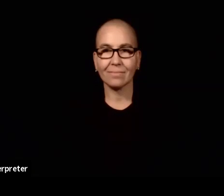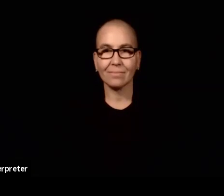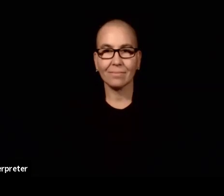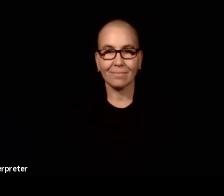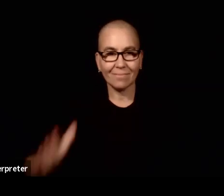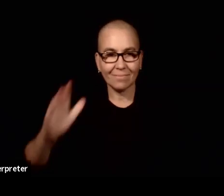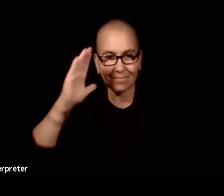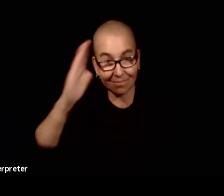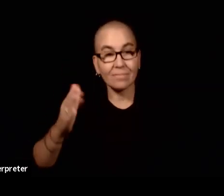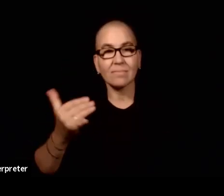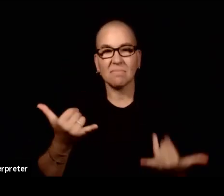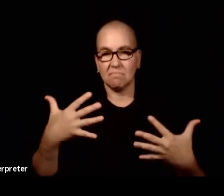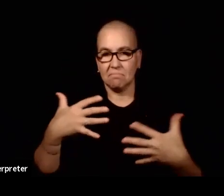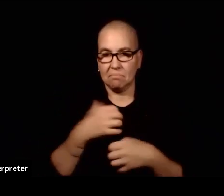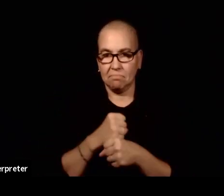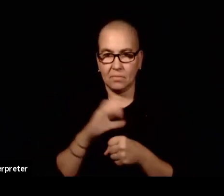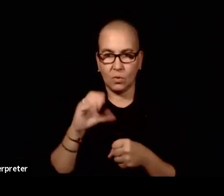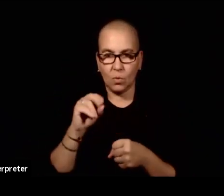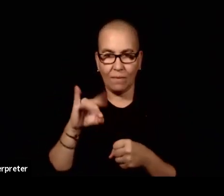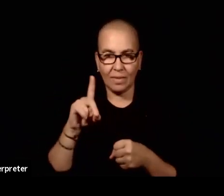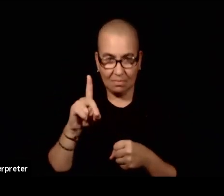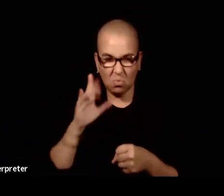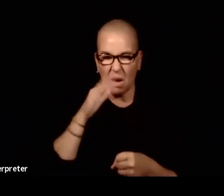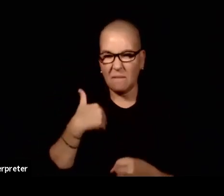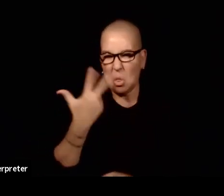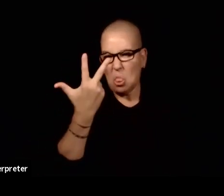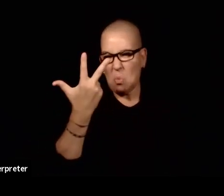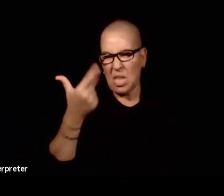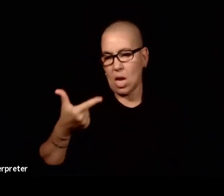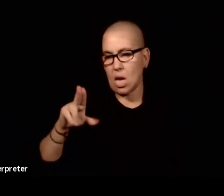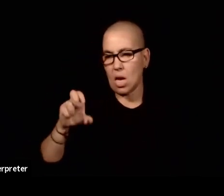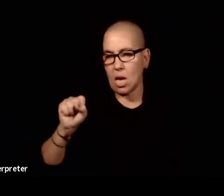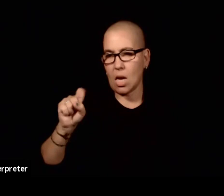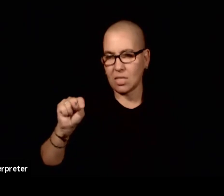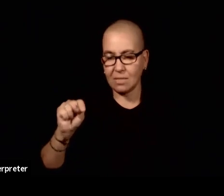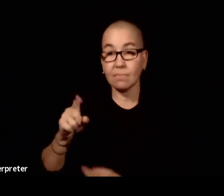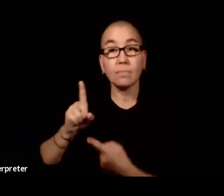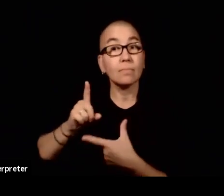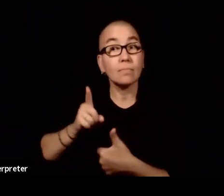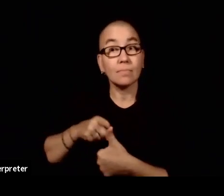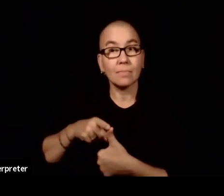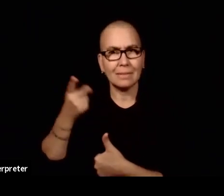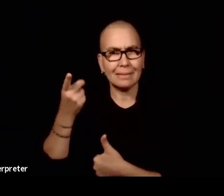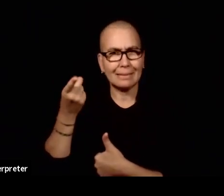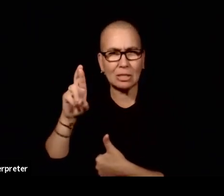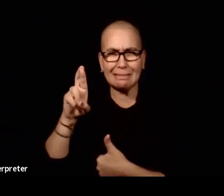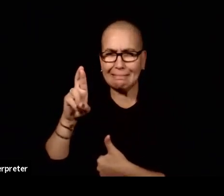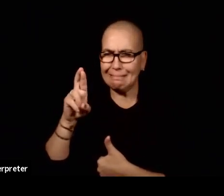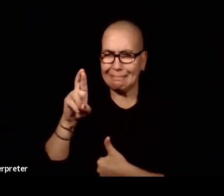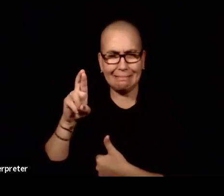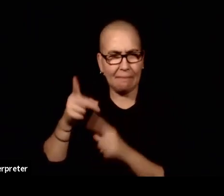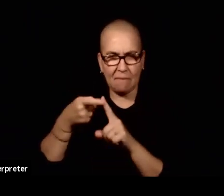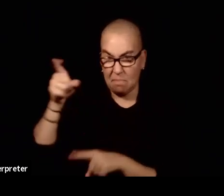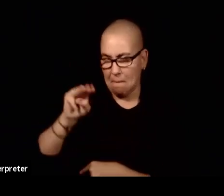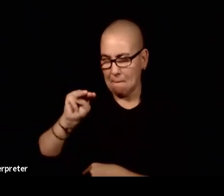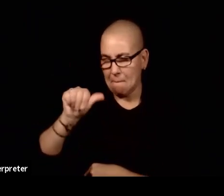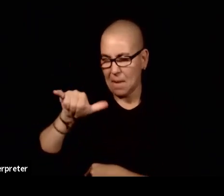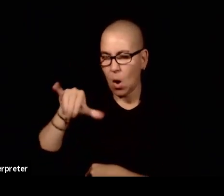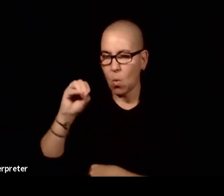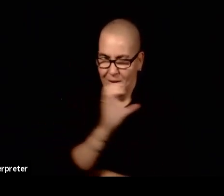three guest speakers: Dr. Bill Maurice, Chair of the Mayo Clinic's Department of Laboratory Medicine and Pathology and President of Mayo